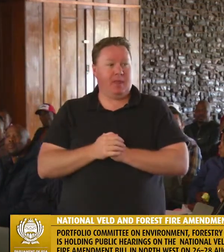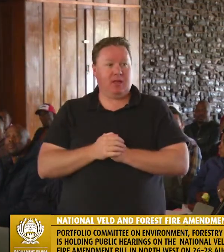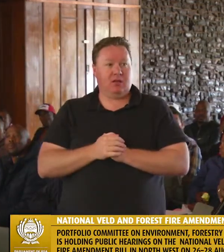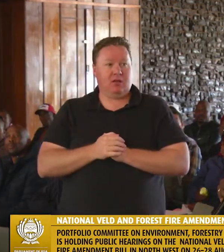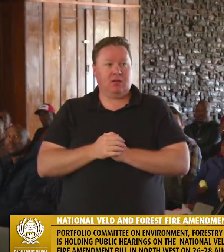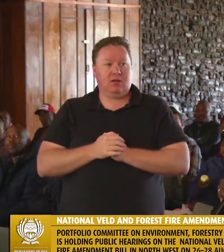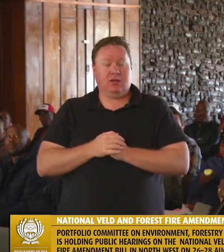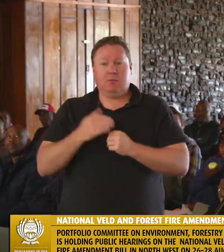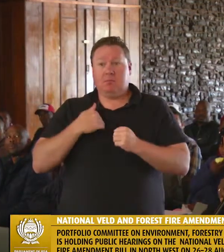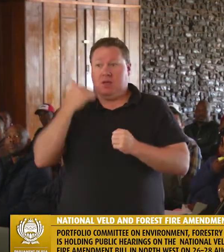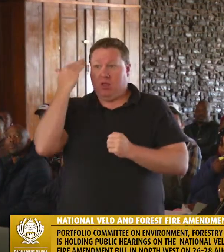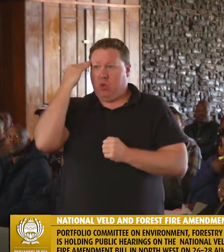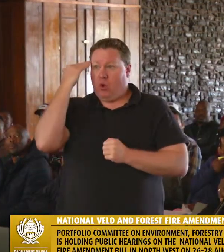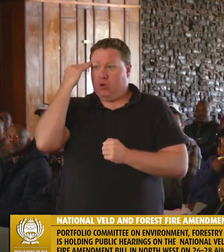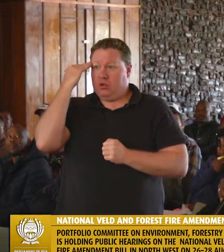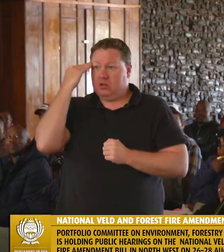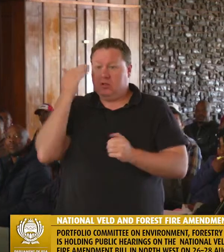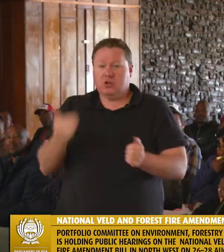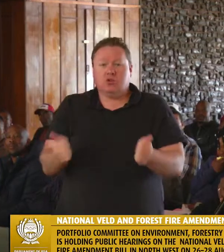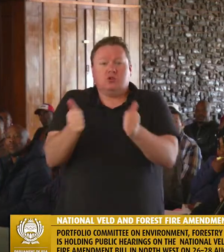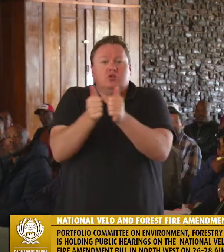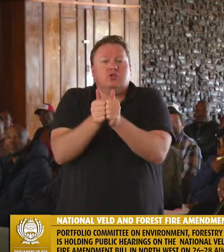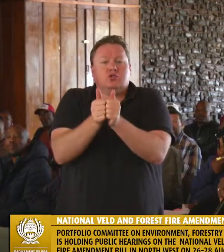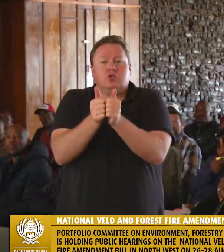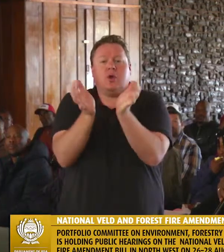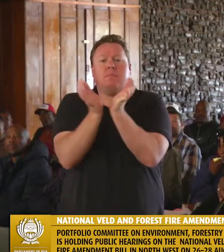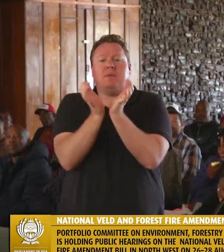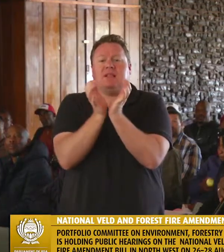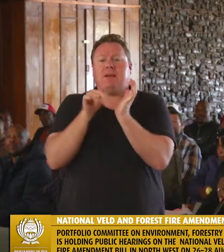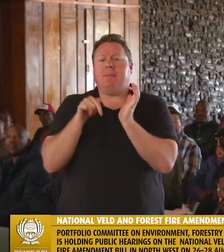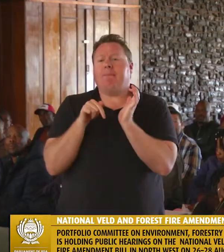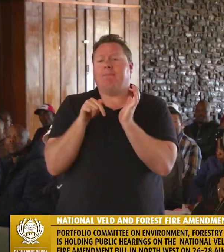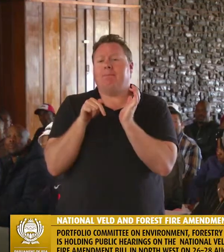Whereby I thought this is a joint meeting.